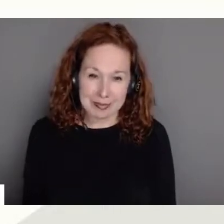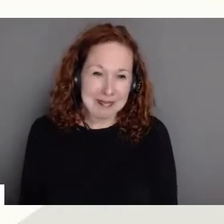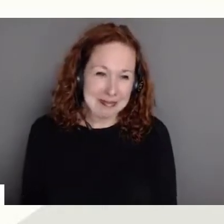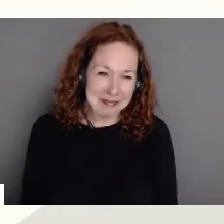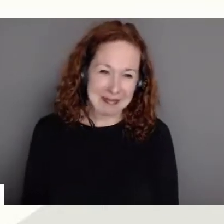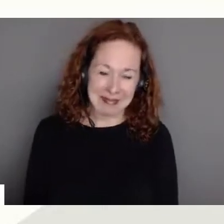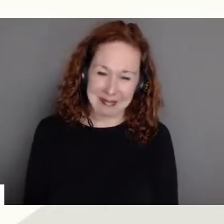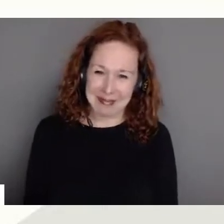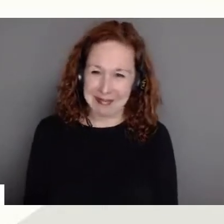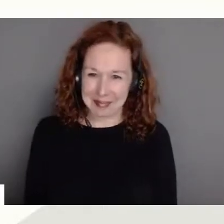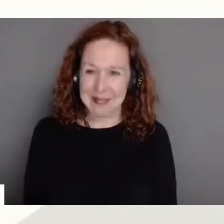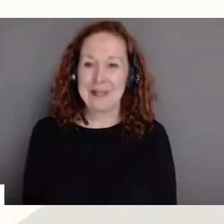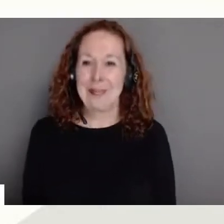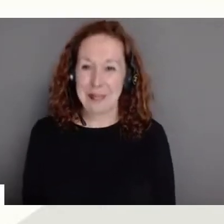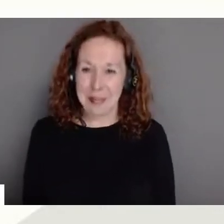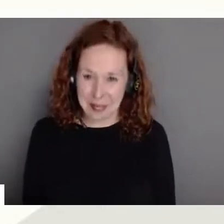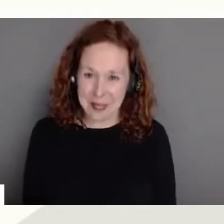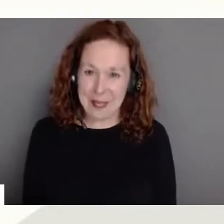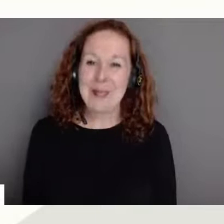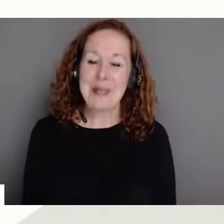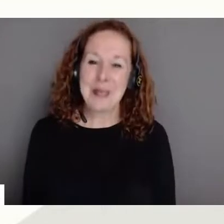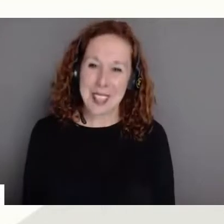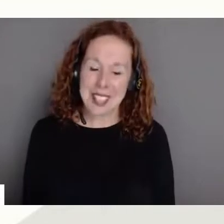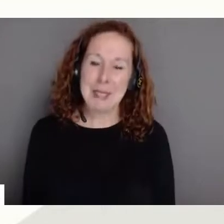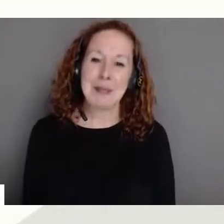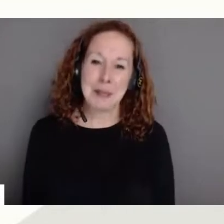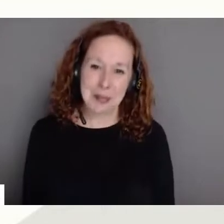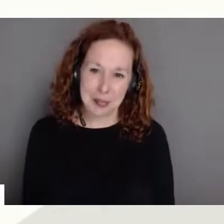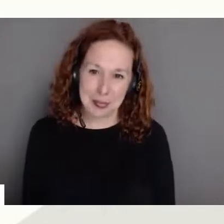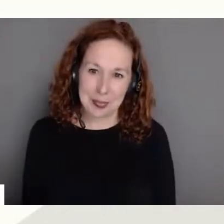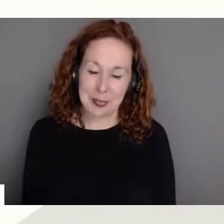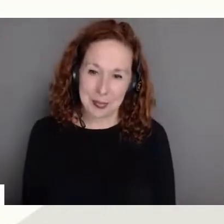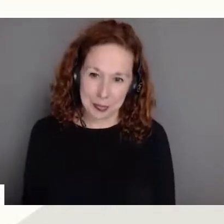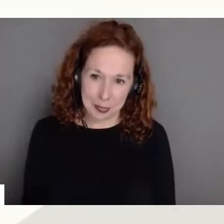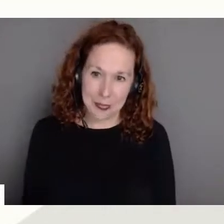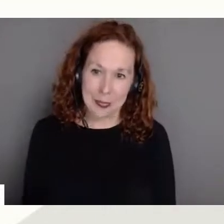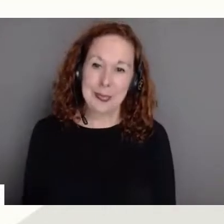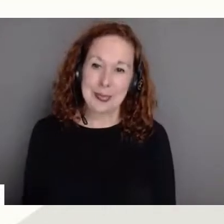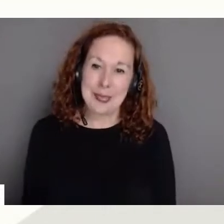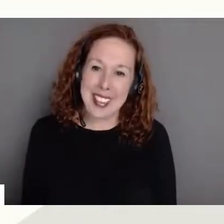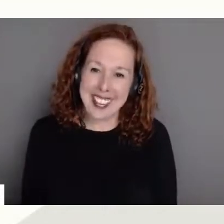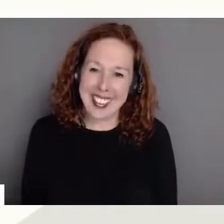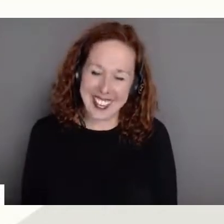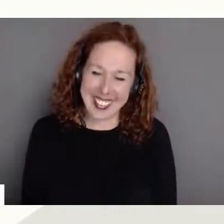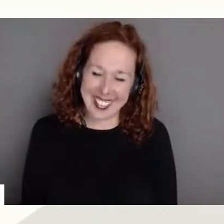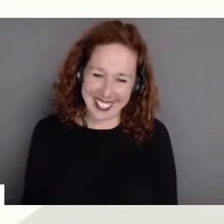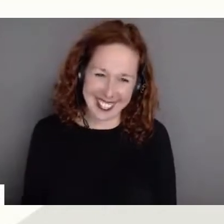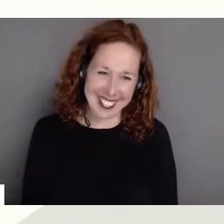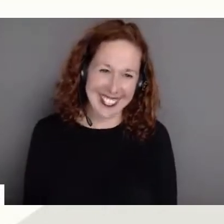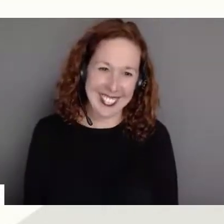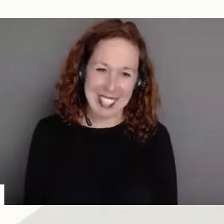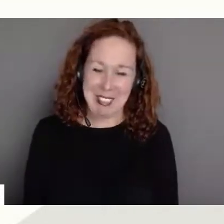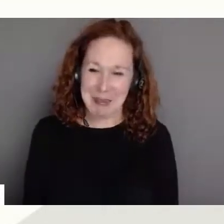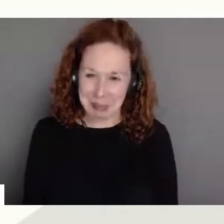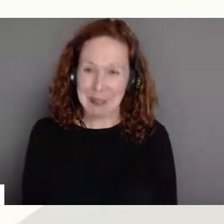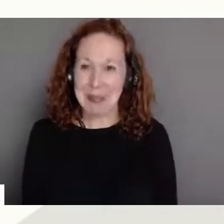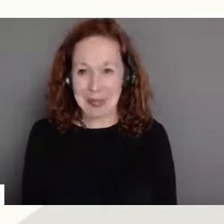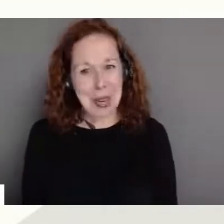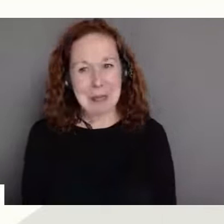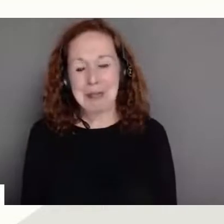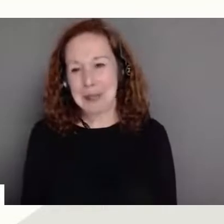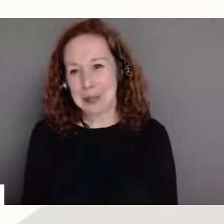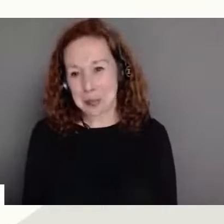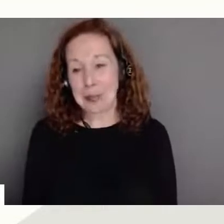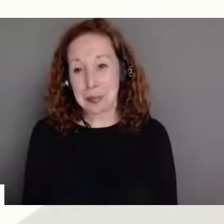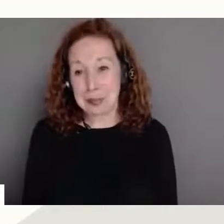at 7 and was like, "Ooh, ooh, okay, I like singing. I didn't want to be a fish. I want I wanted to be a let's just be clear,